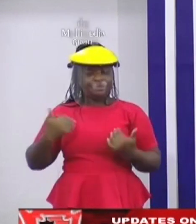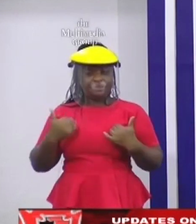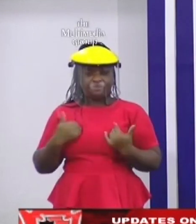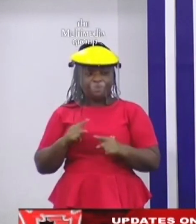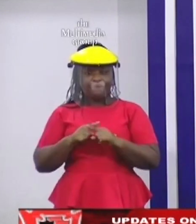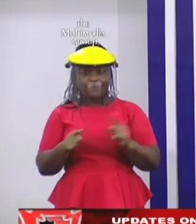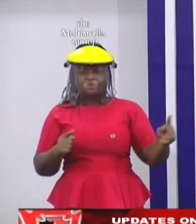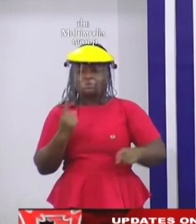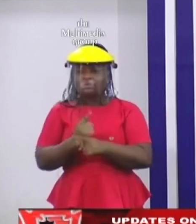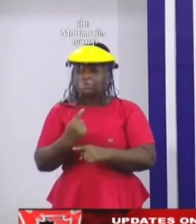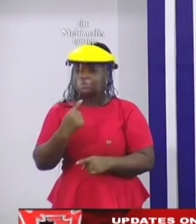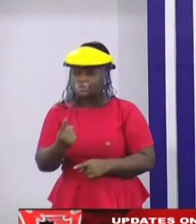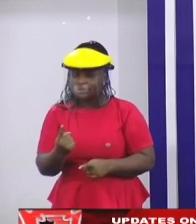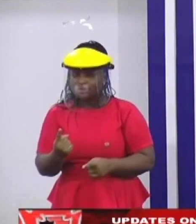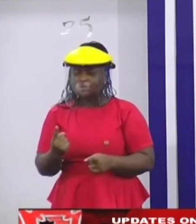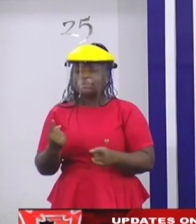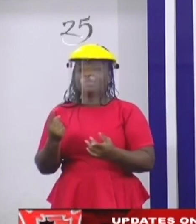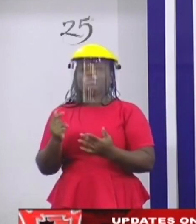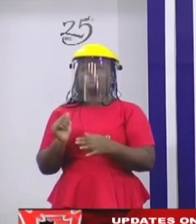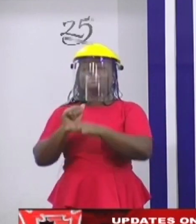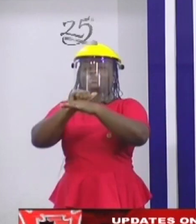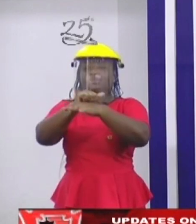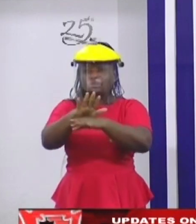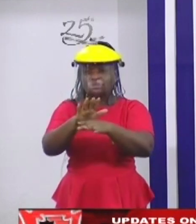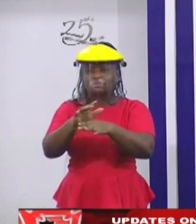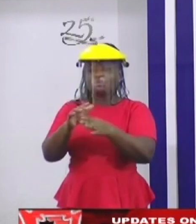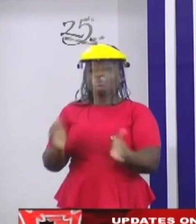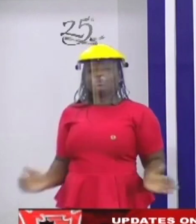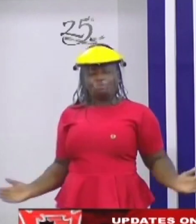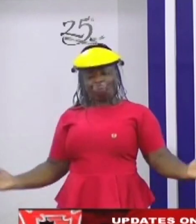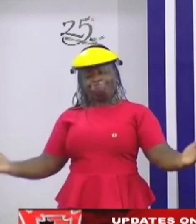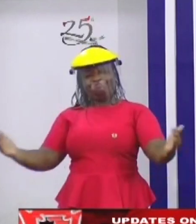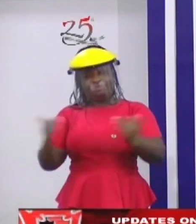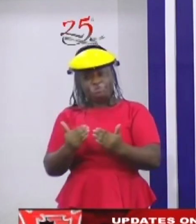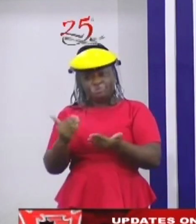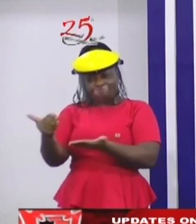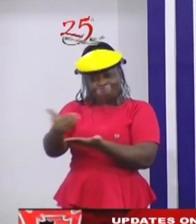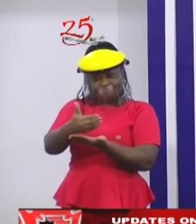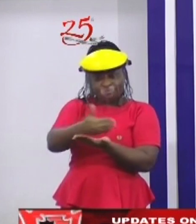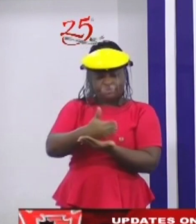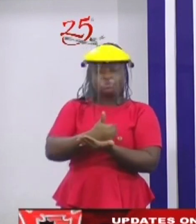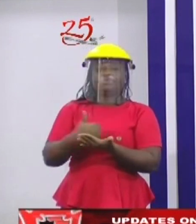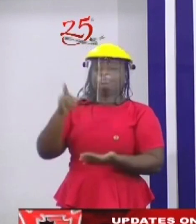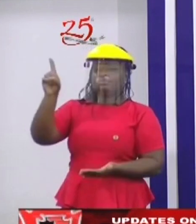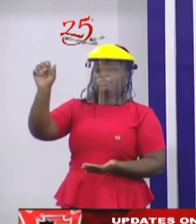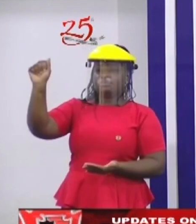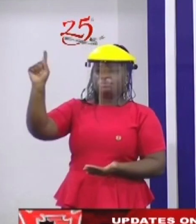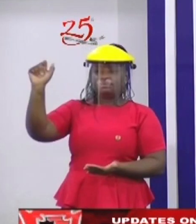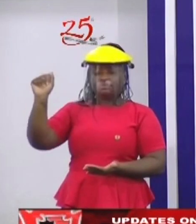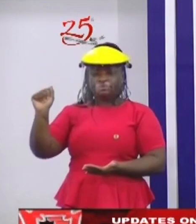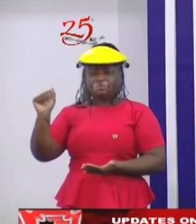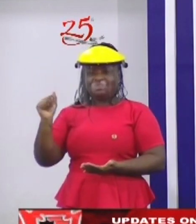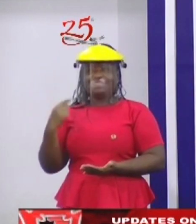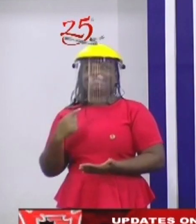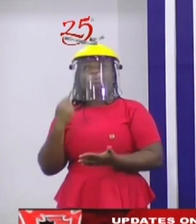it in context, that directive to the missions was to them to gather data. And so the interpretation that is coming across